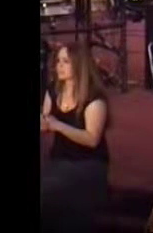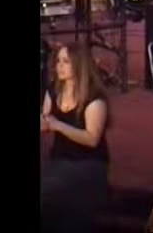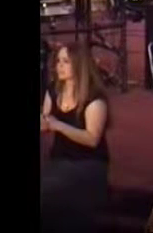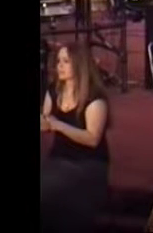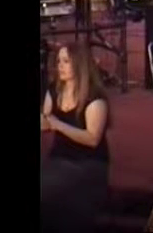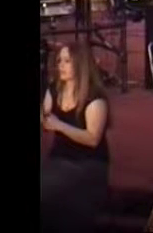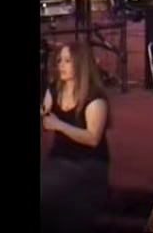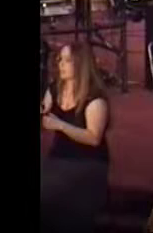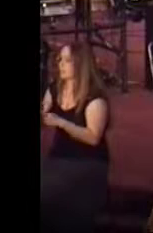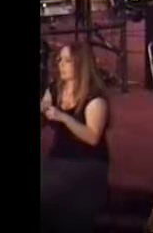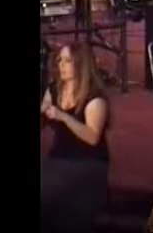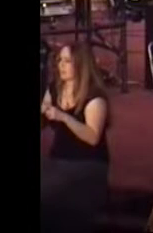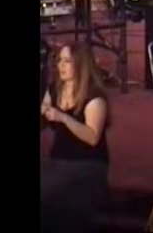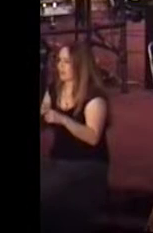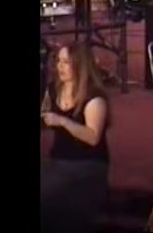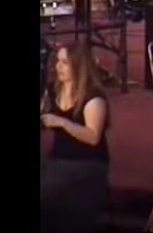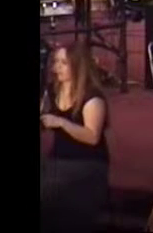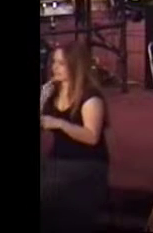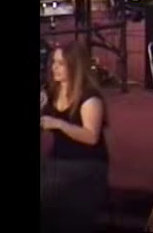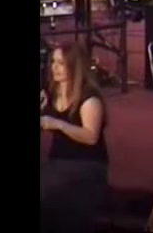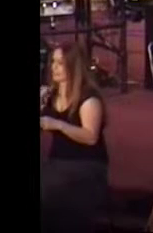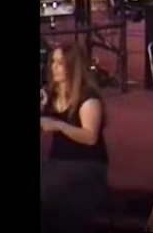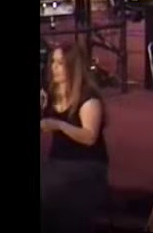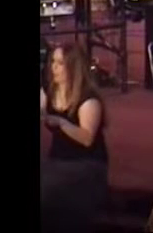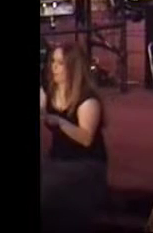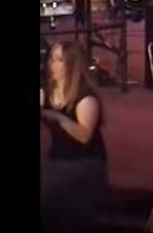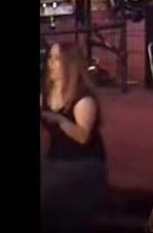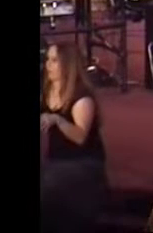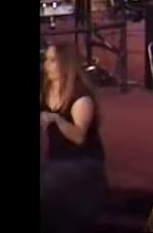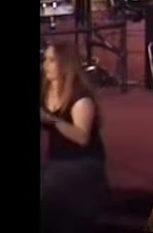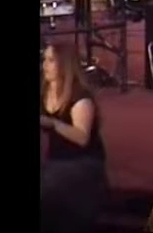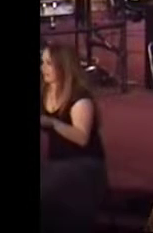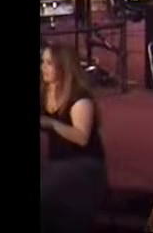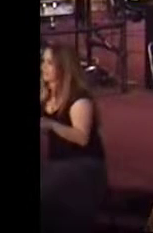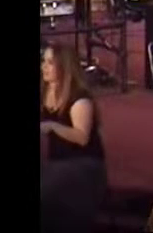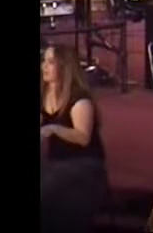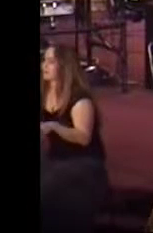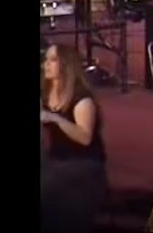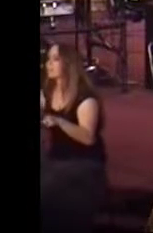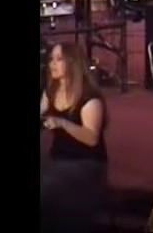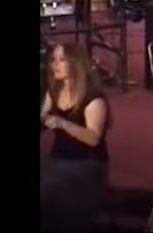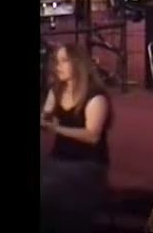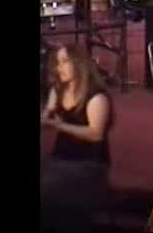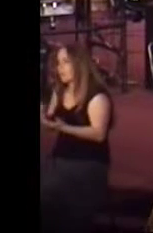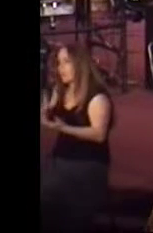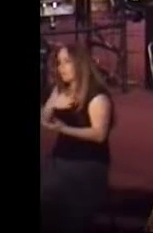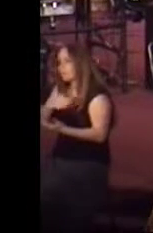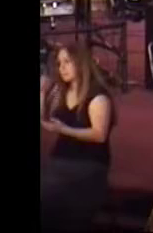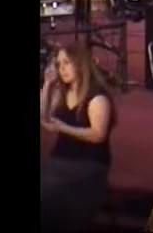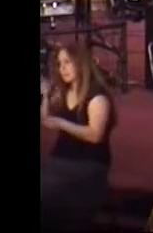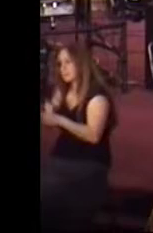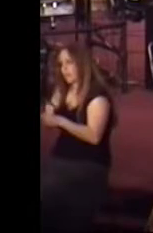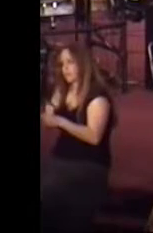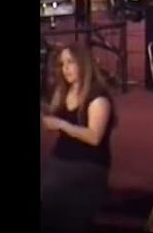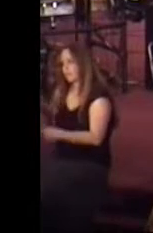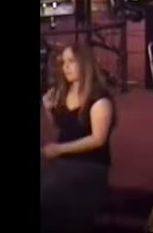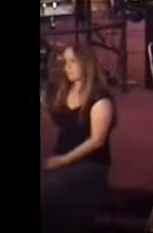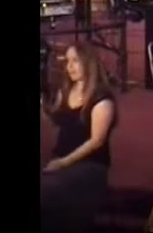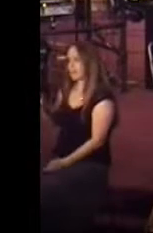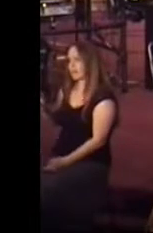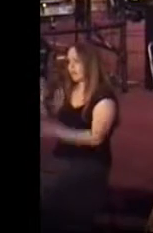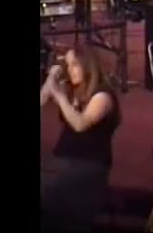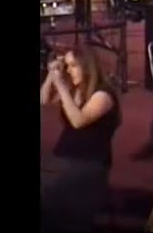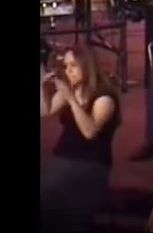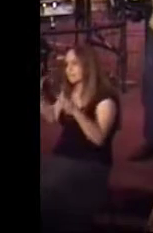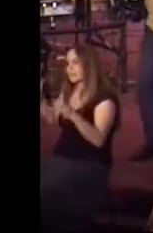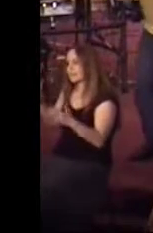grave. That's bad. But at the same time, I'd give anything to have my brother come back. And I imagine Mary and Martha sitting there and being a part of